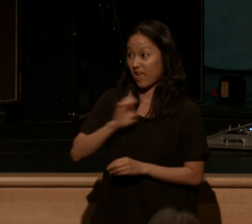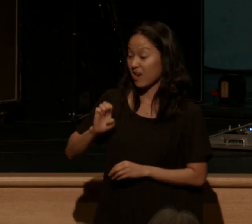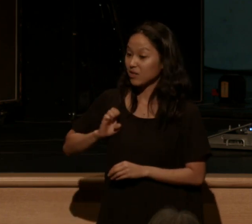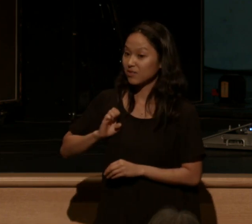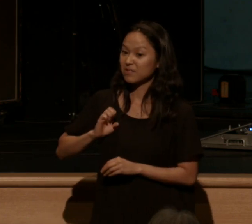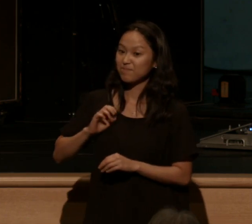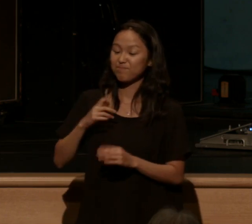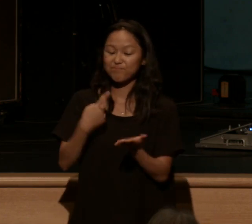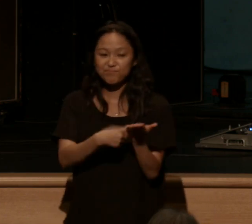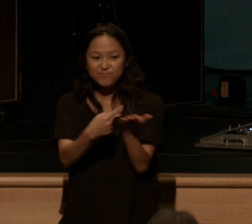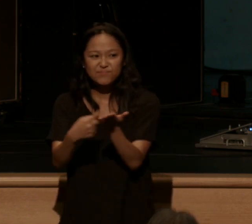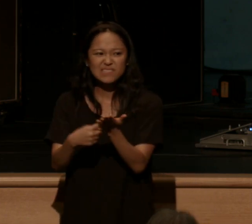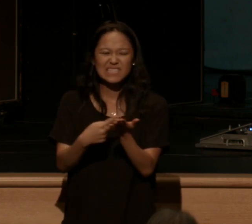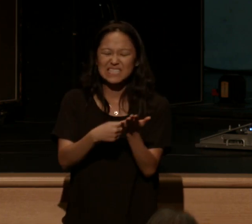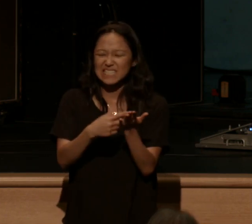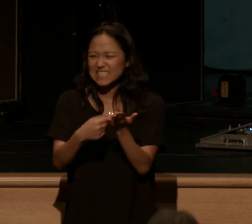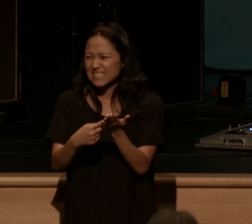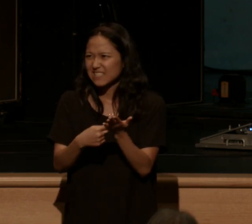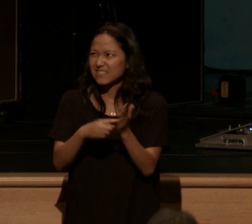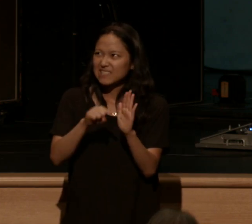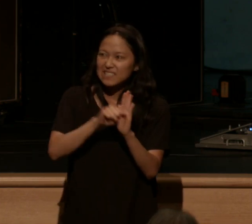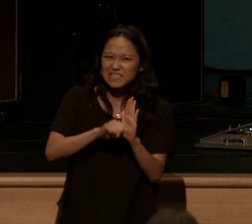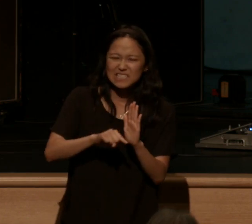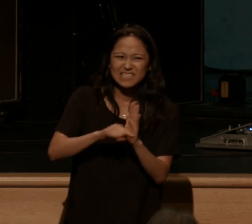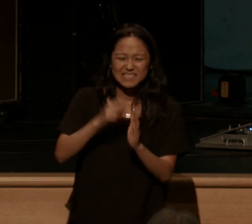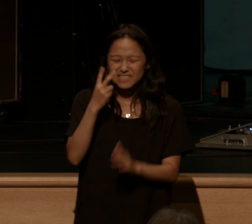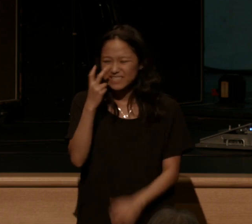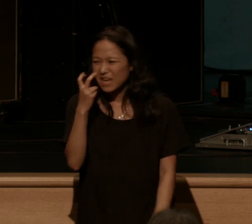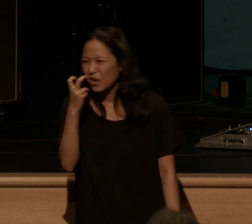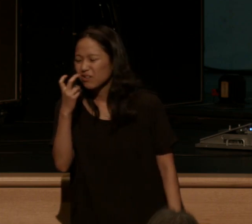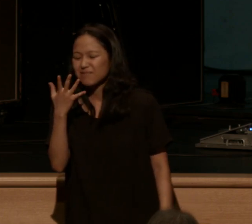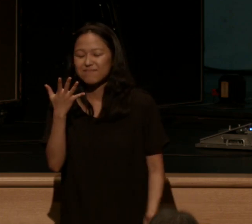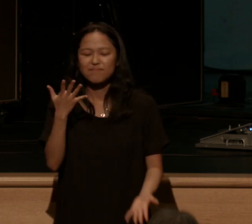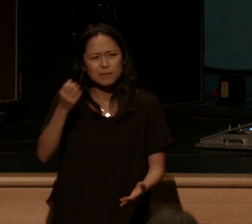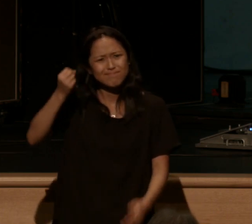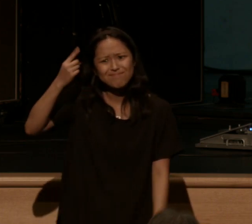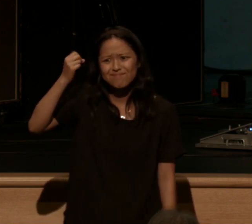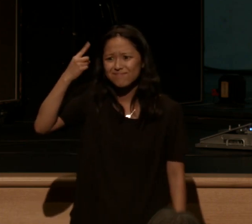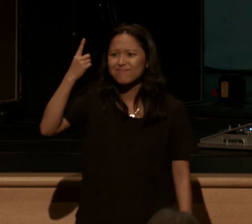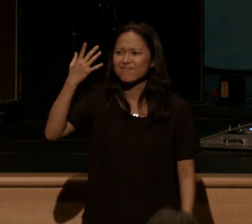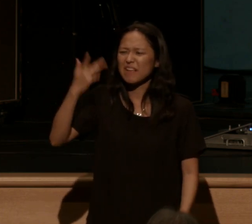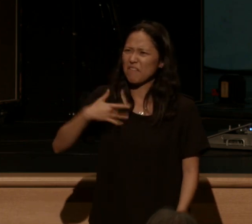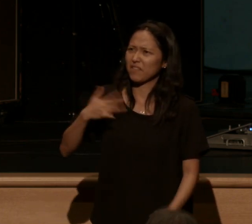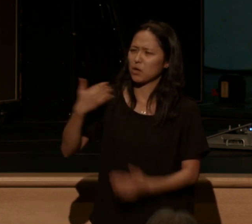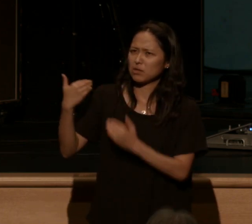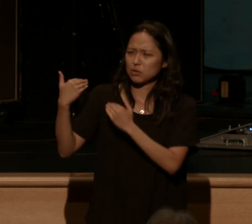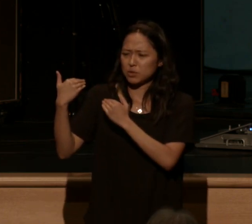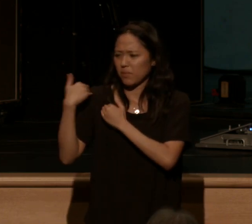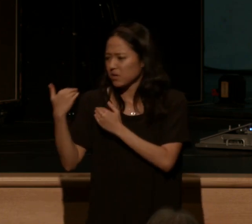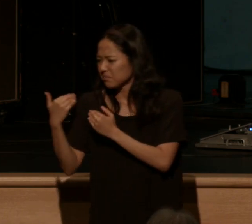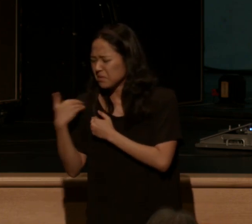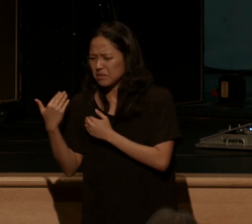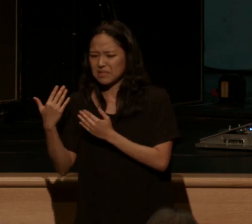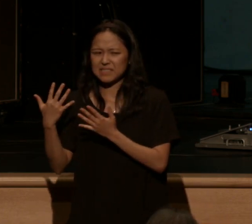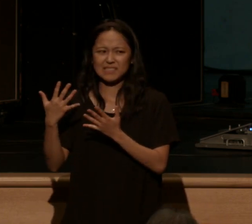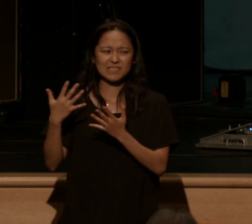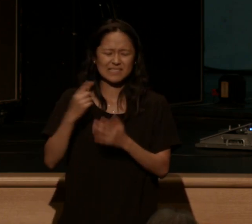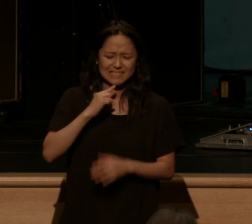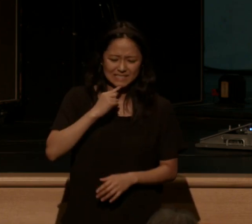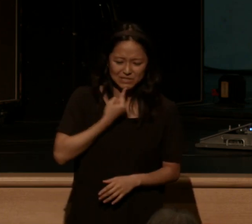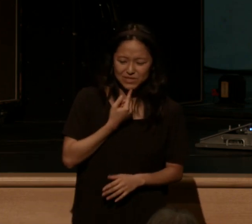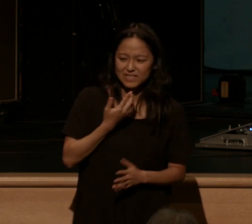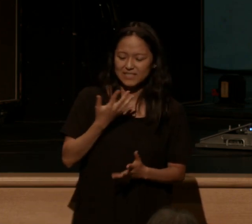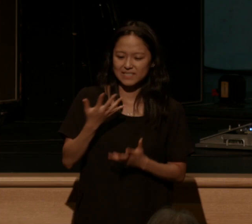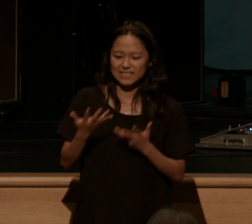actually turned a little bit of negativity and doubt, which I get. Again, I don't blame anyone for that. It's just a matter of you feel the responsibility, you feel the weight of what's happening.